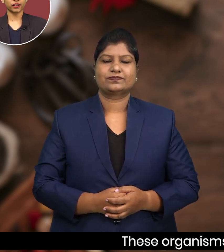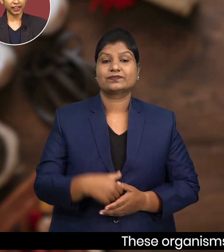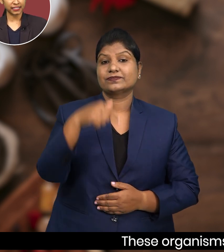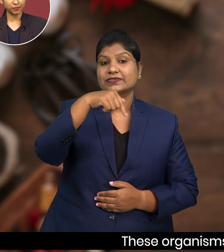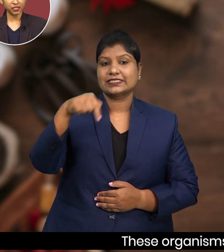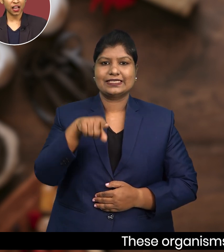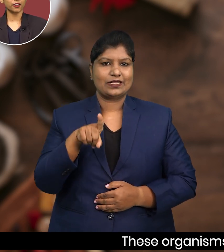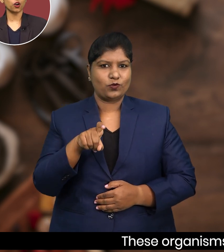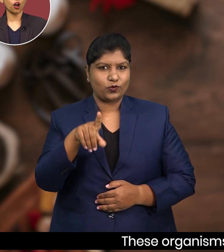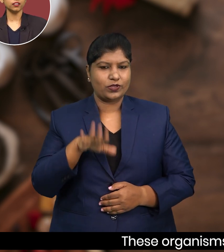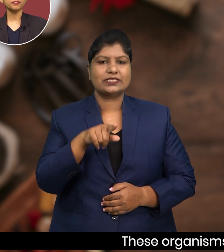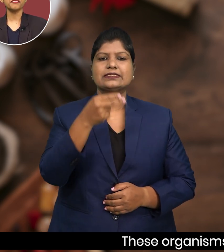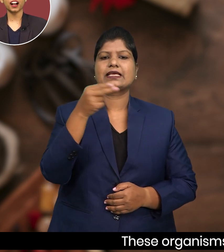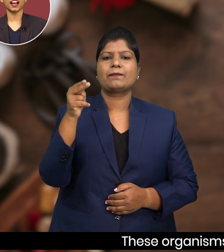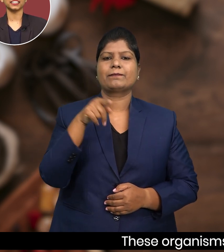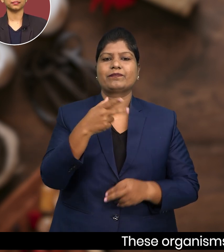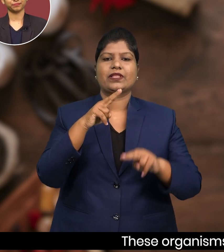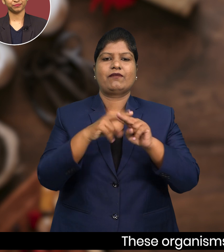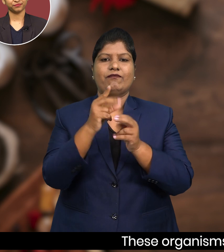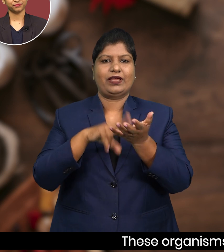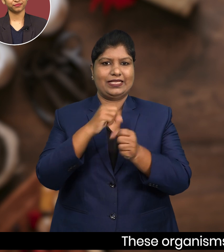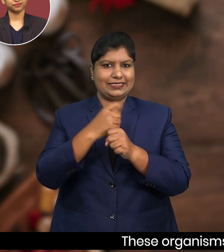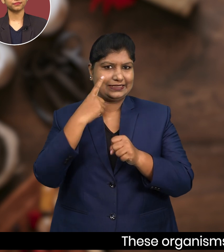These organisms are called fungi.